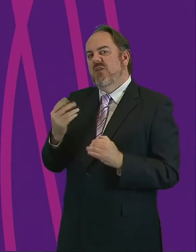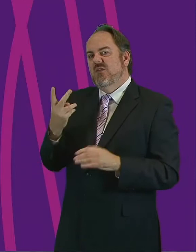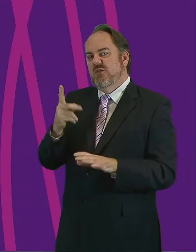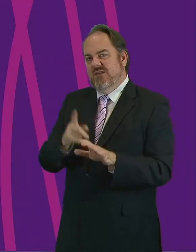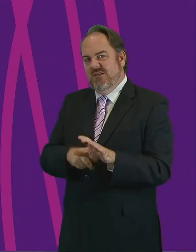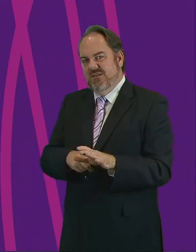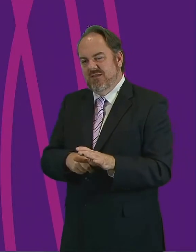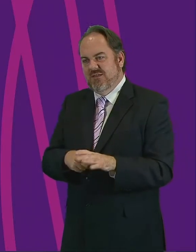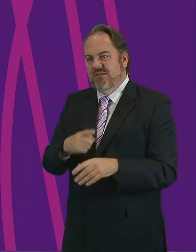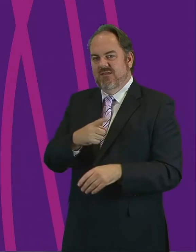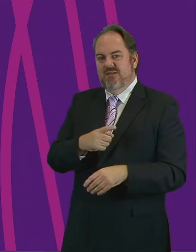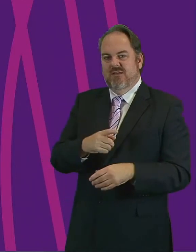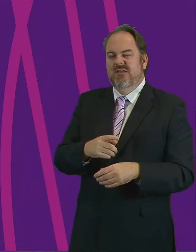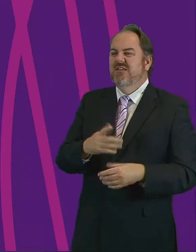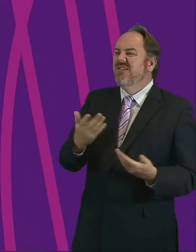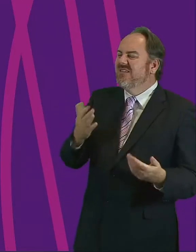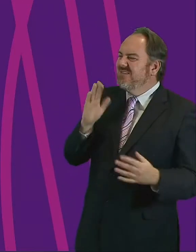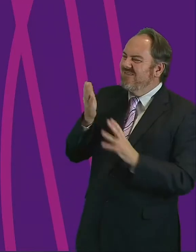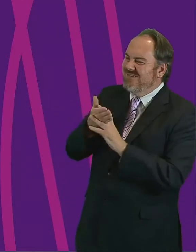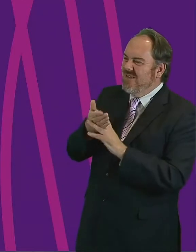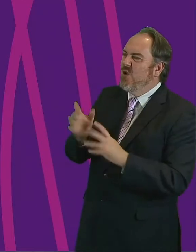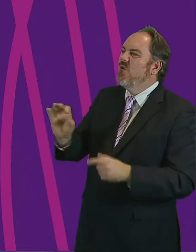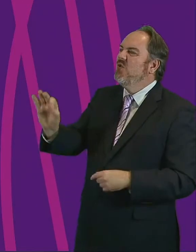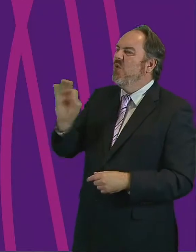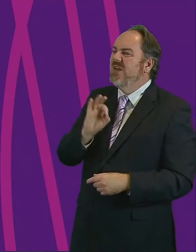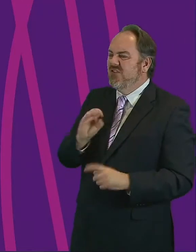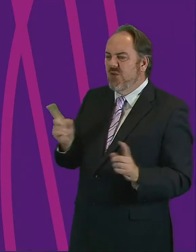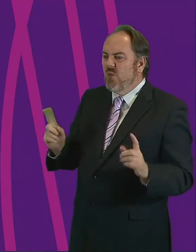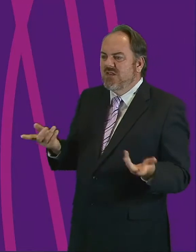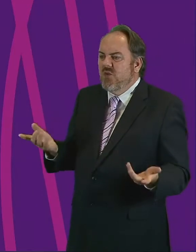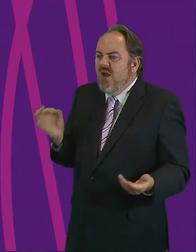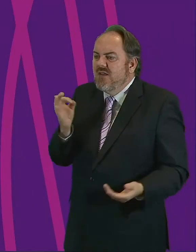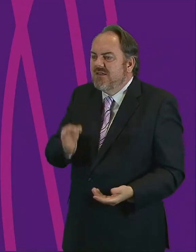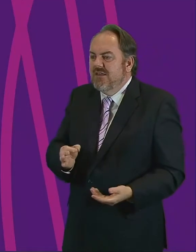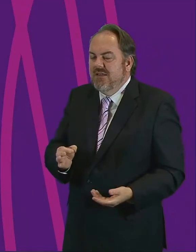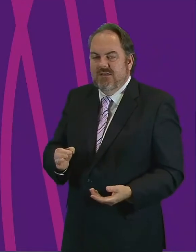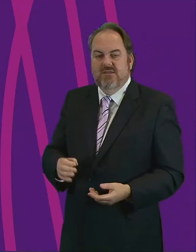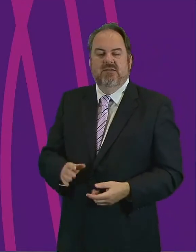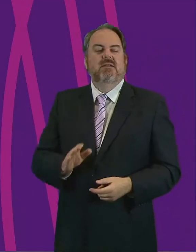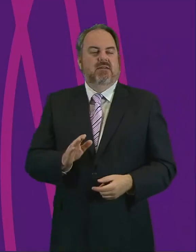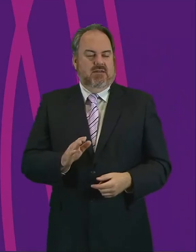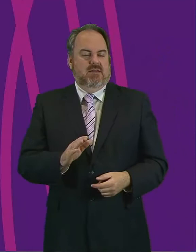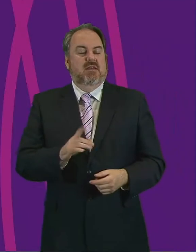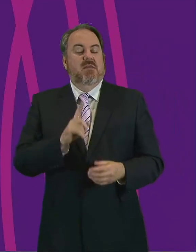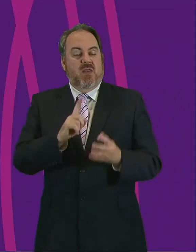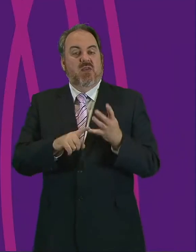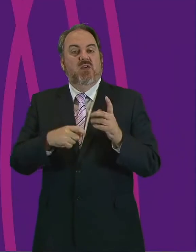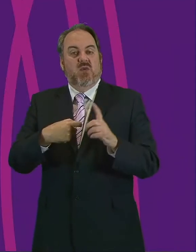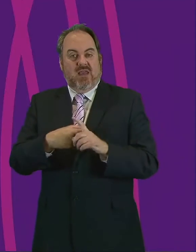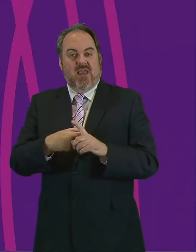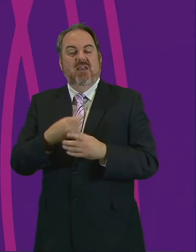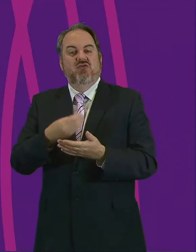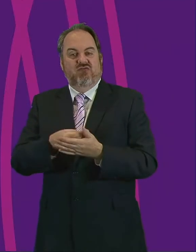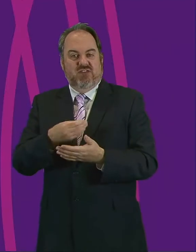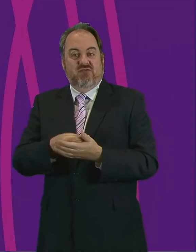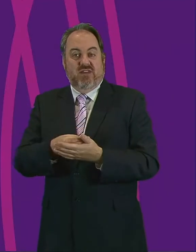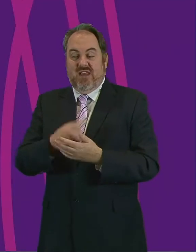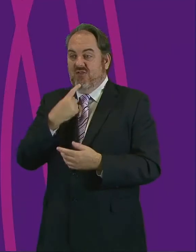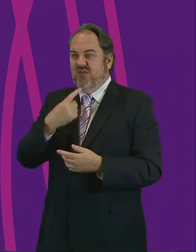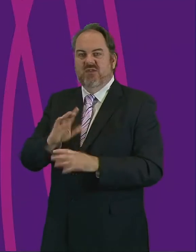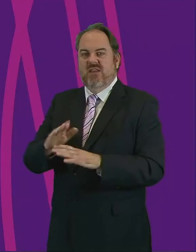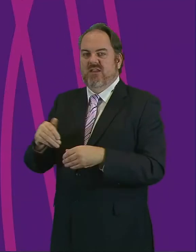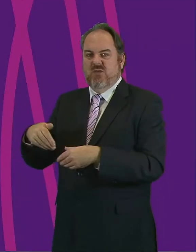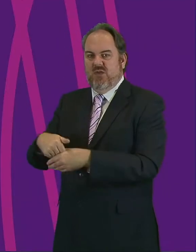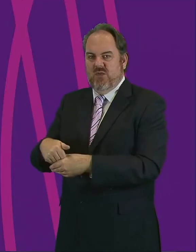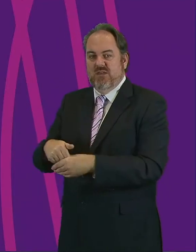furlough money to pay people's wages please, in Mr. lieu, Harvey? which even the UK Treasury wants to rule out. So what can the